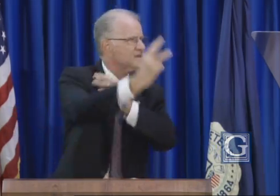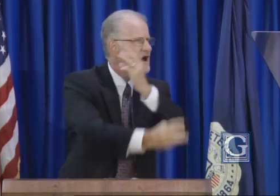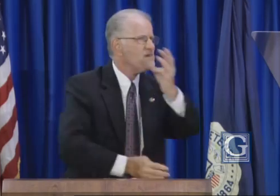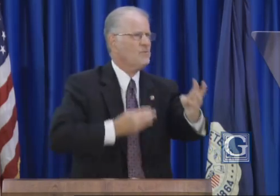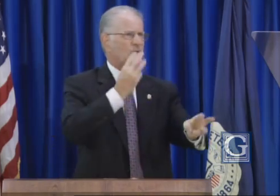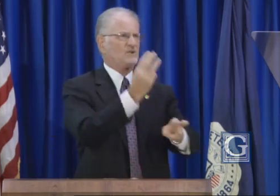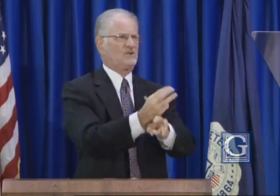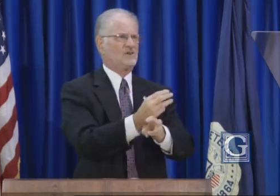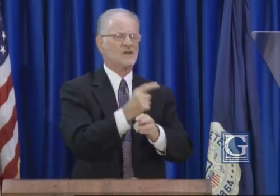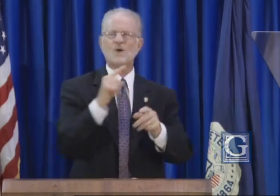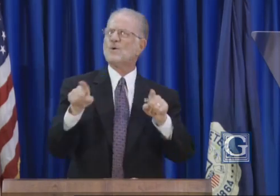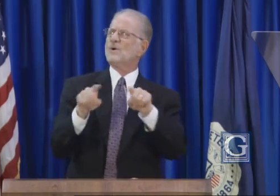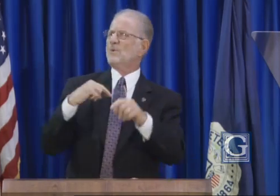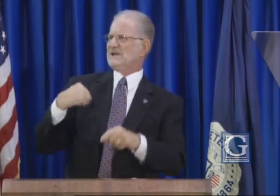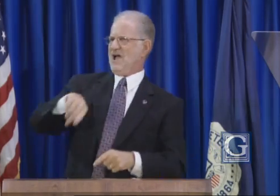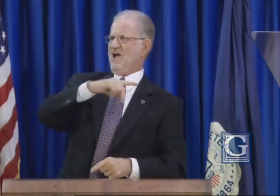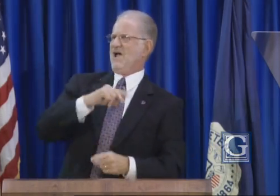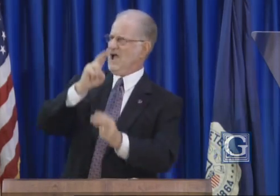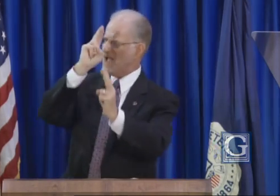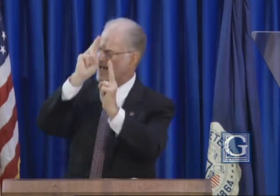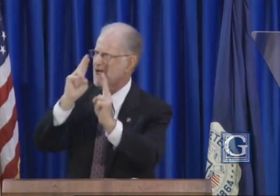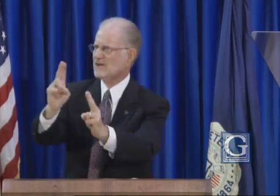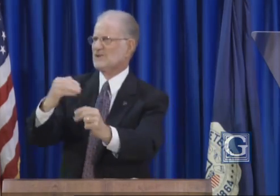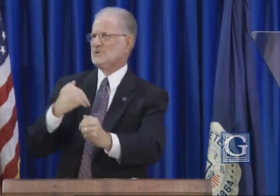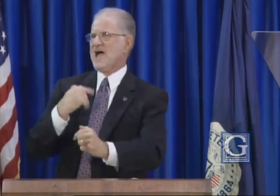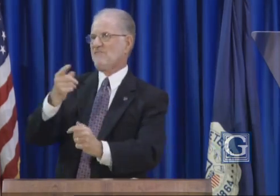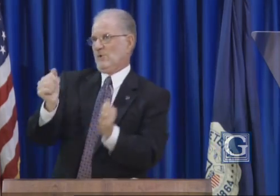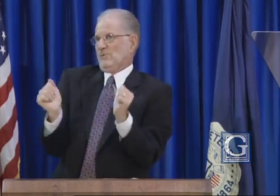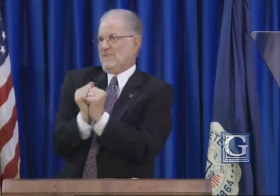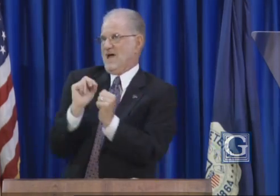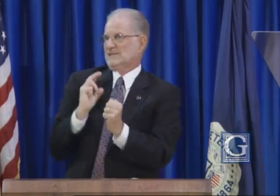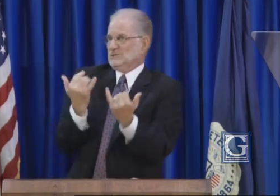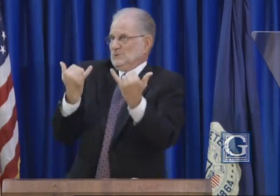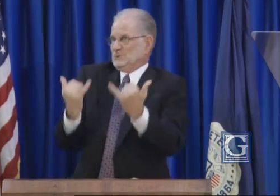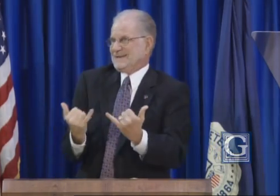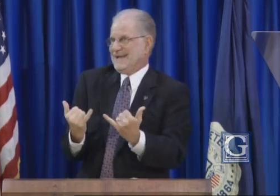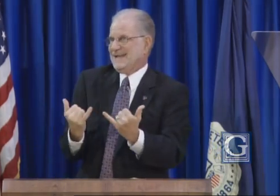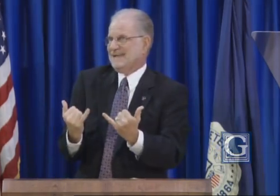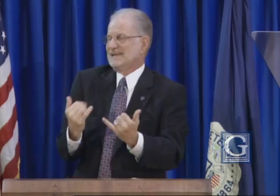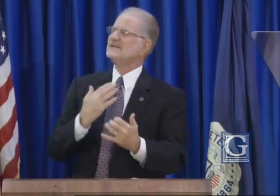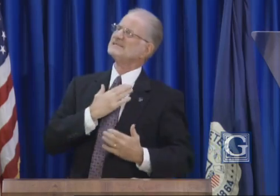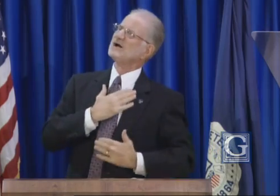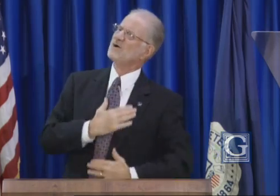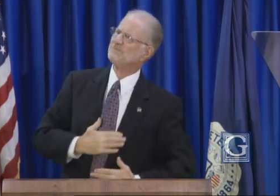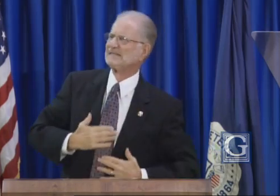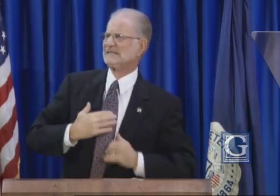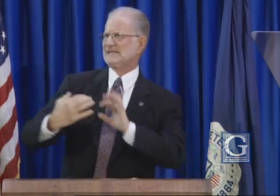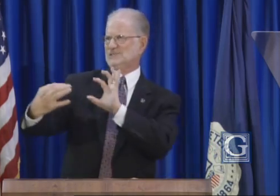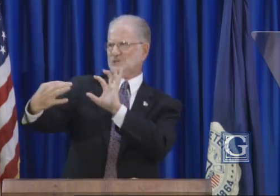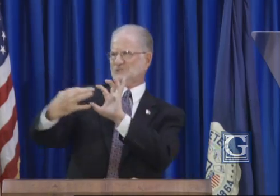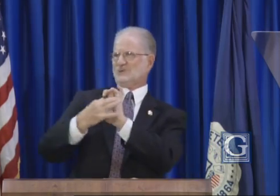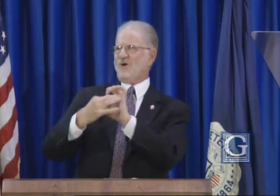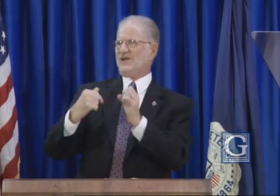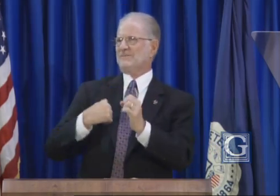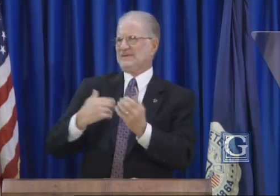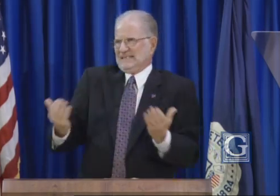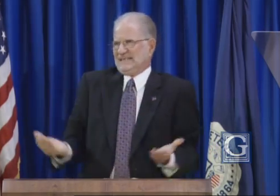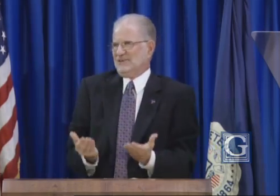scholars from across the world. We are honored to have you with us today. Please join me